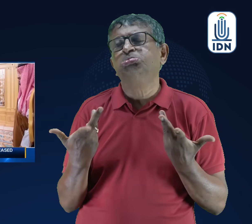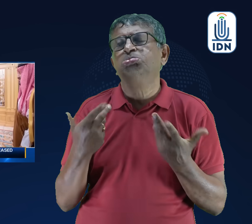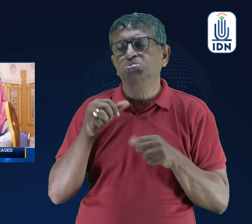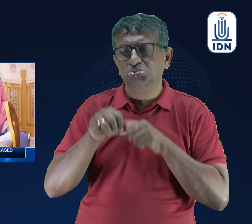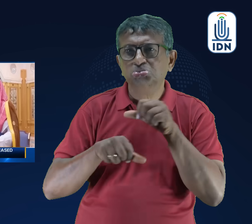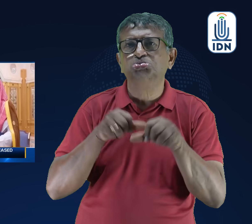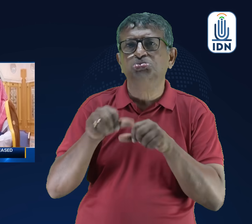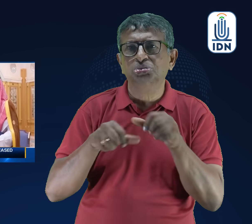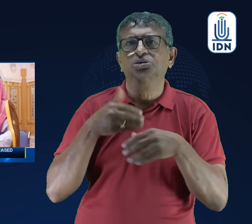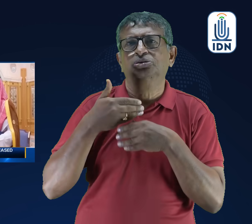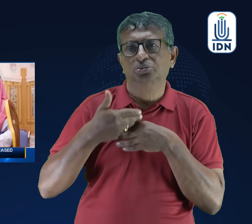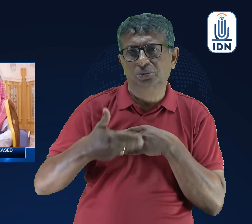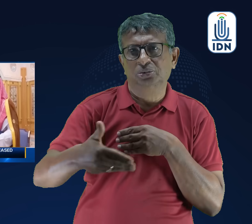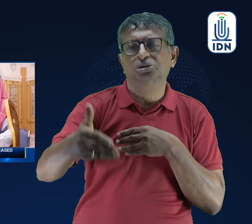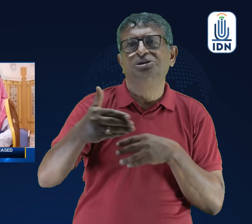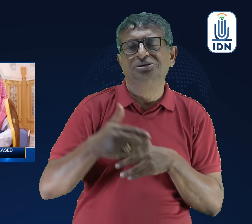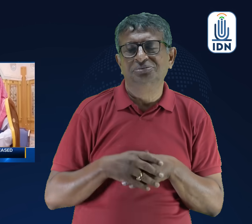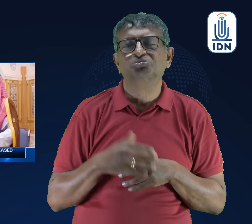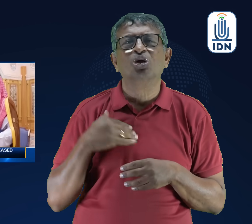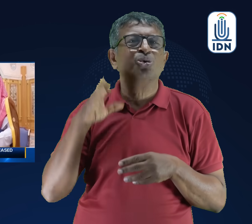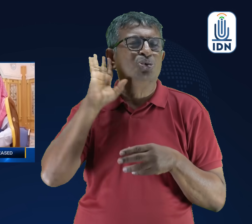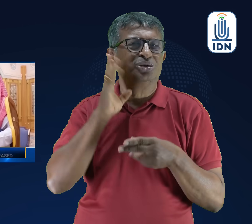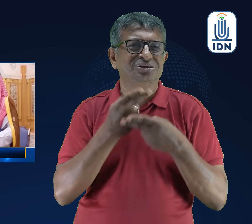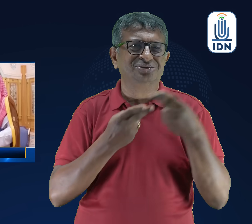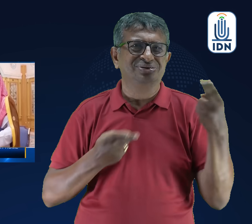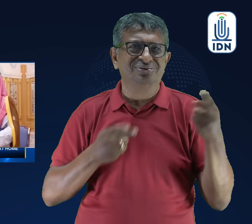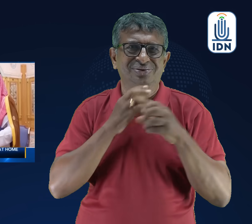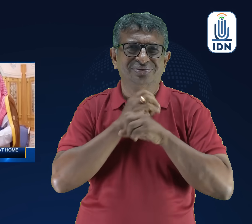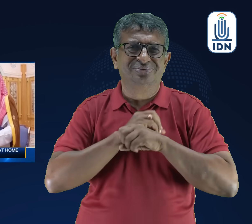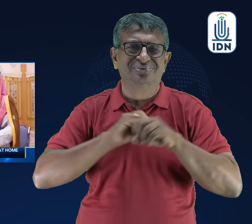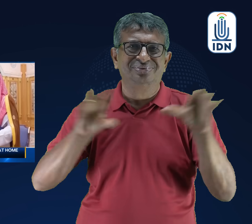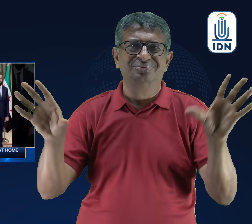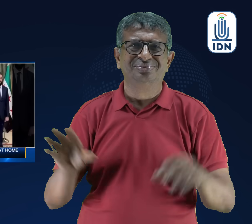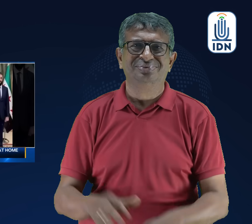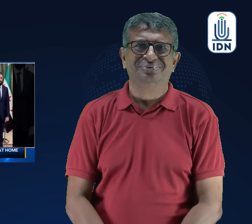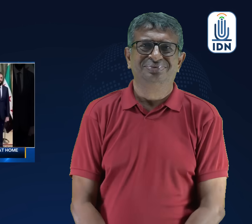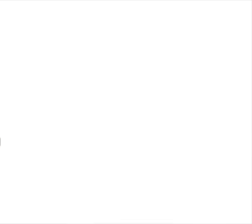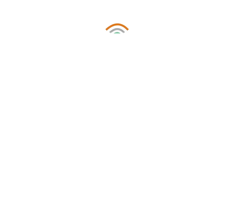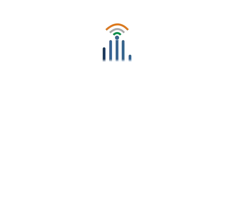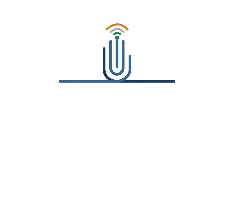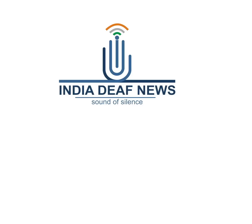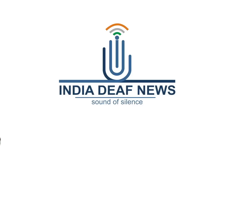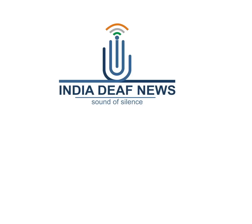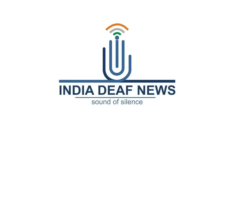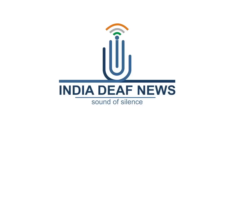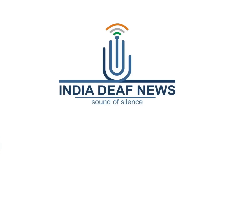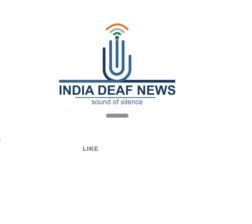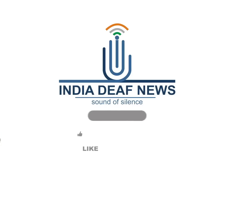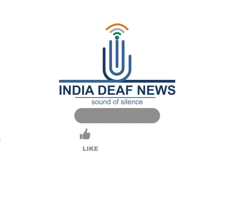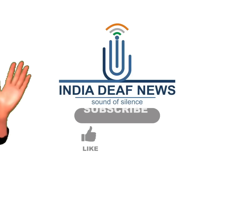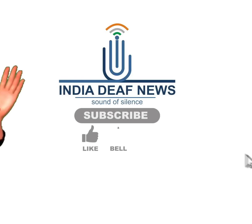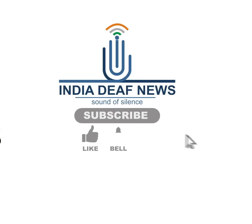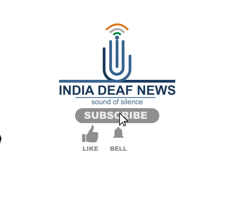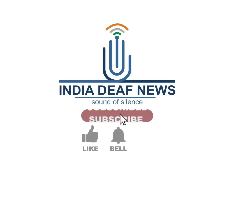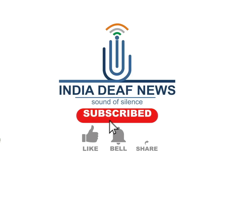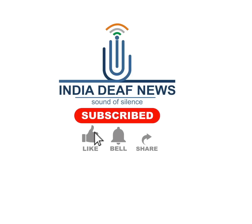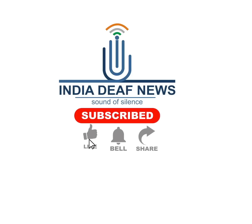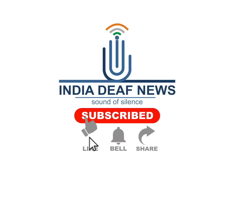US President Donald Trump is meeting him. European leaders are hosting him. Suddenly his past crimes have all been forgotten and forgiven. Unfortunately, this is the